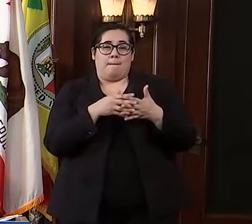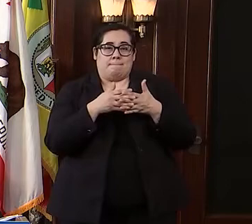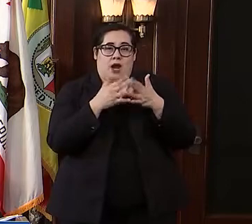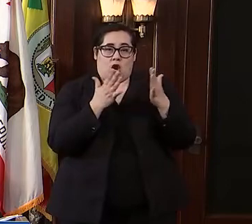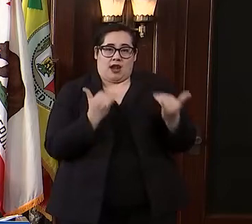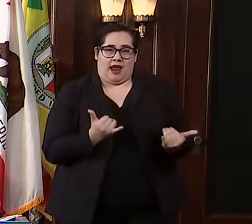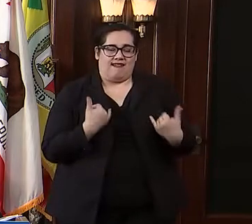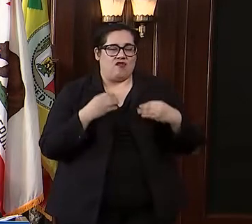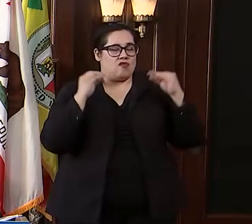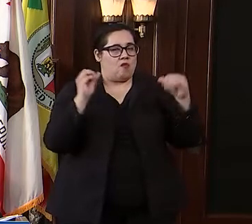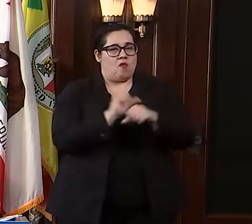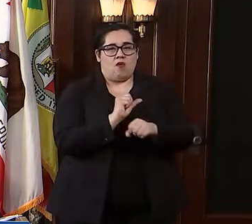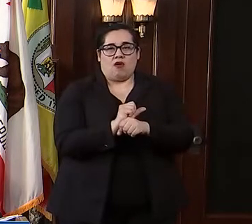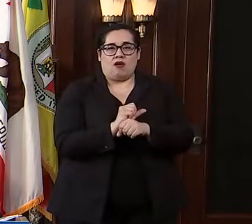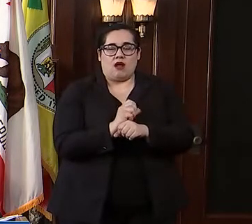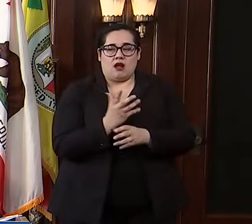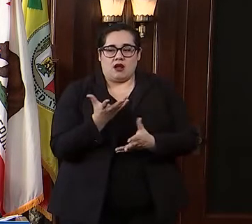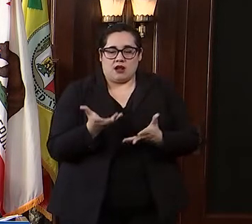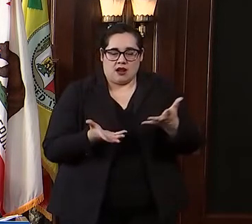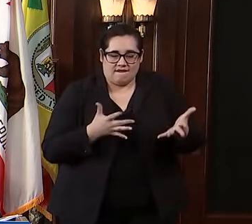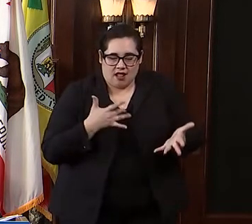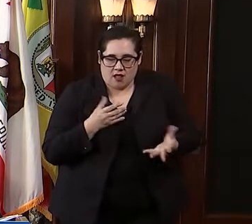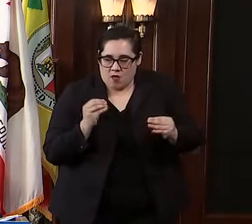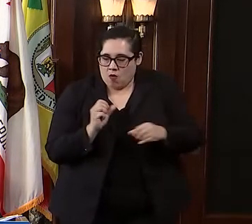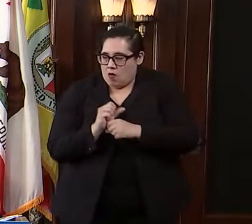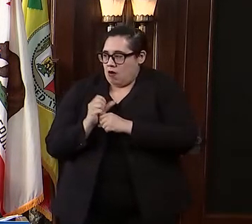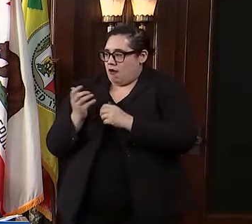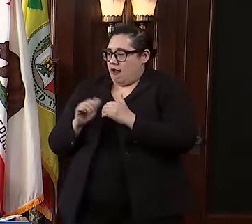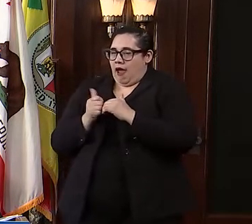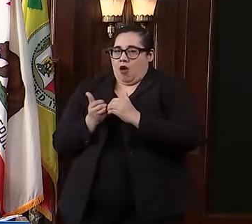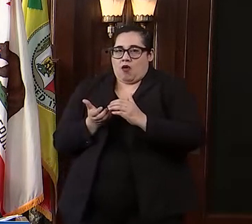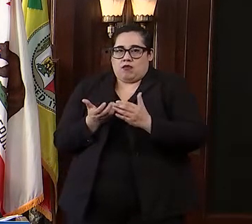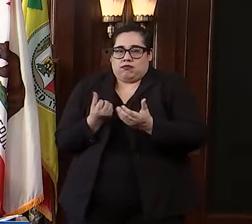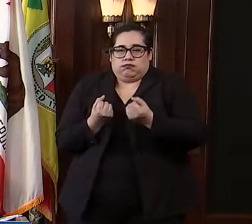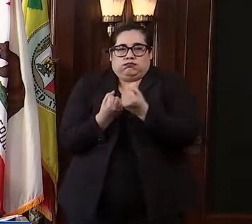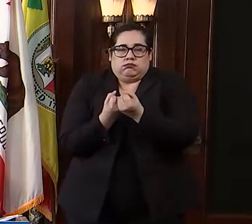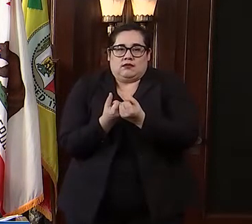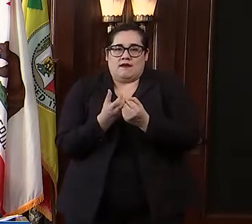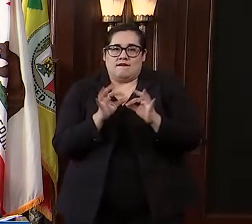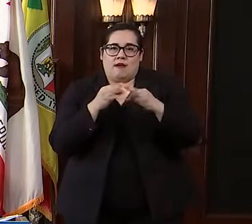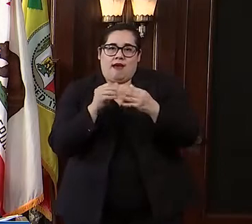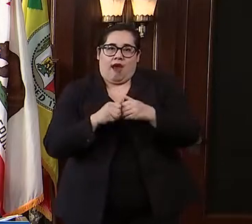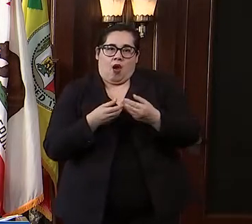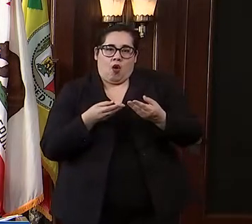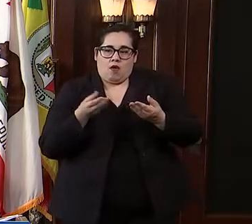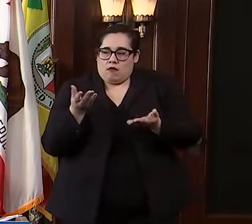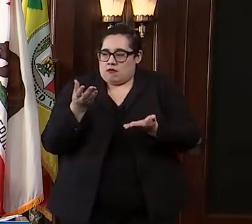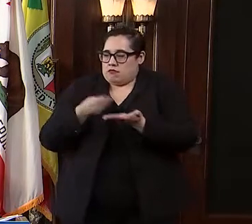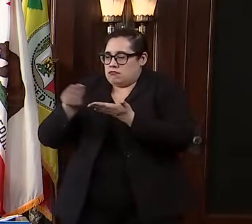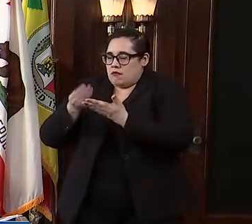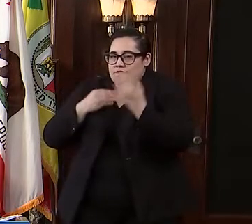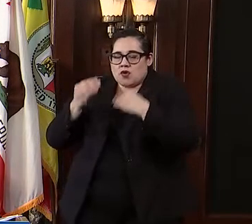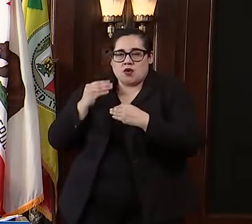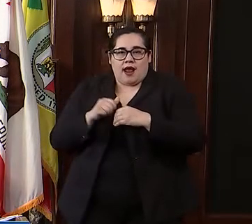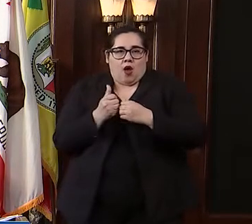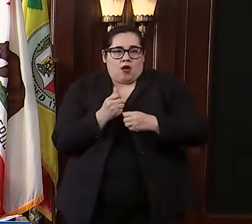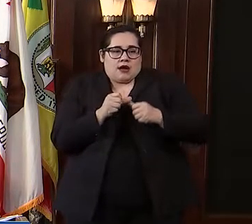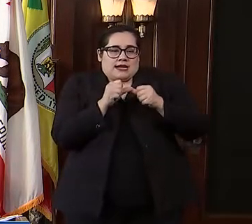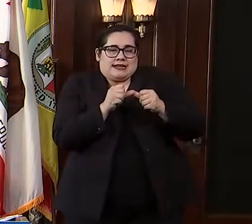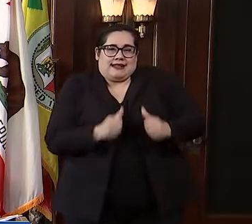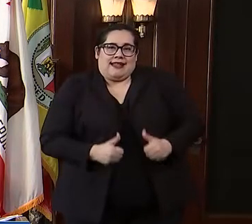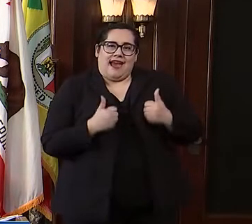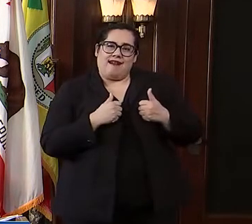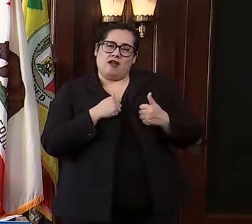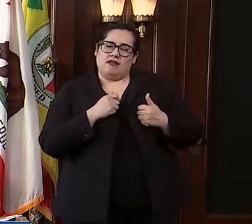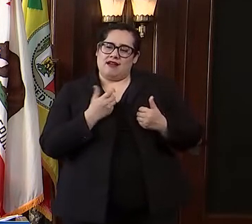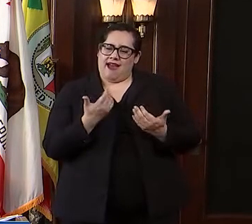unemployed, left without the work that keeps their family fed, that keeps them alive, and that gives them